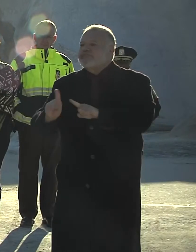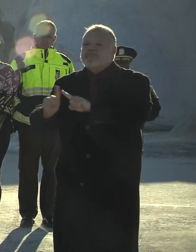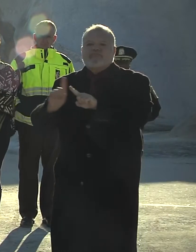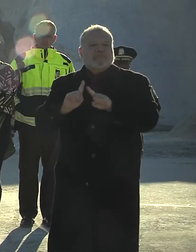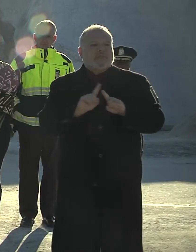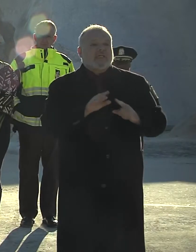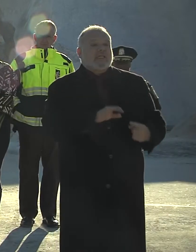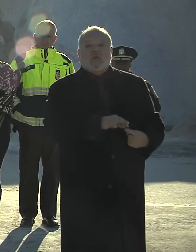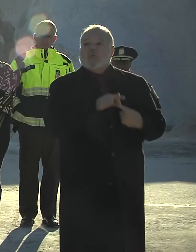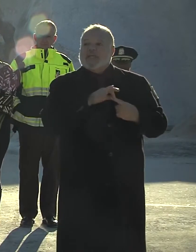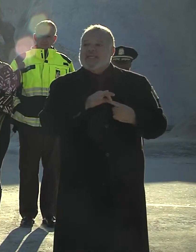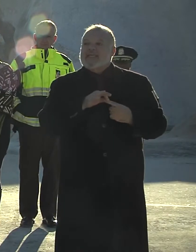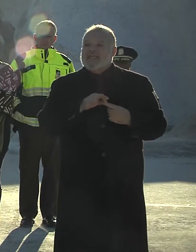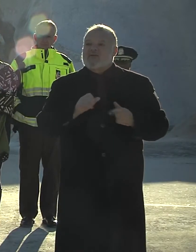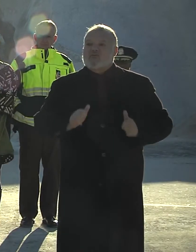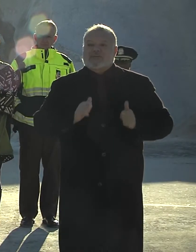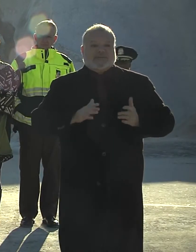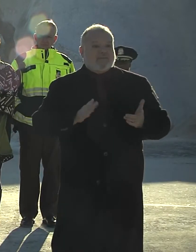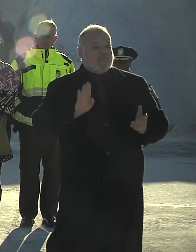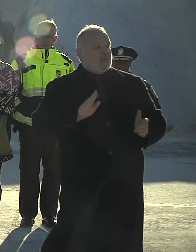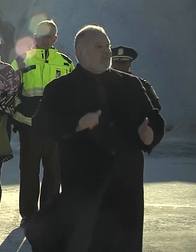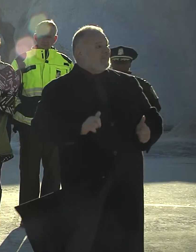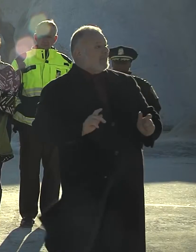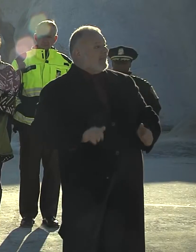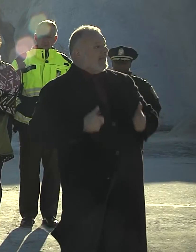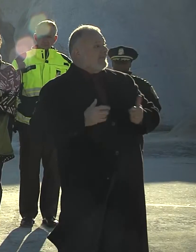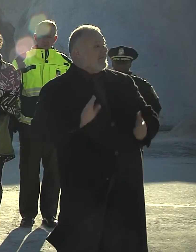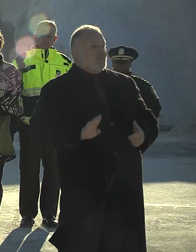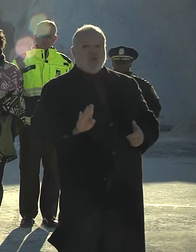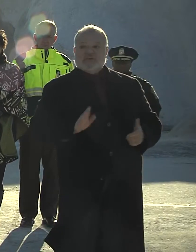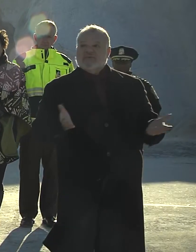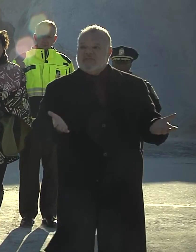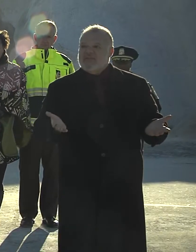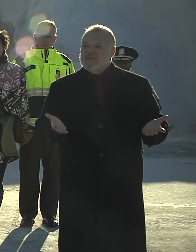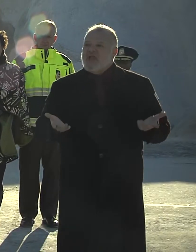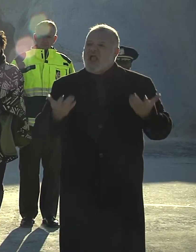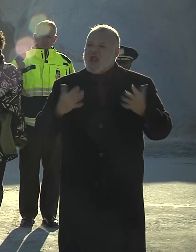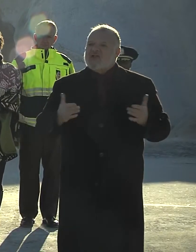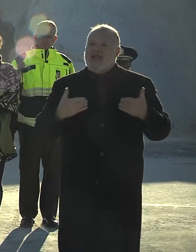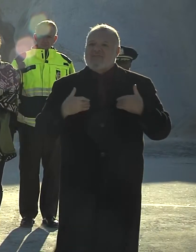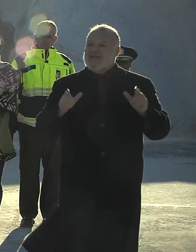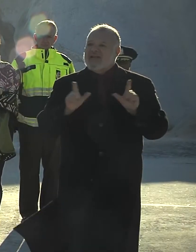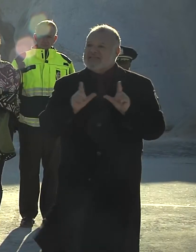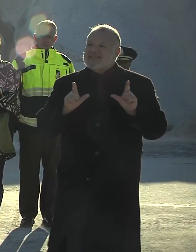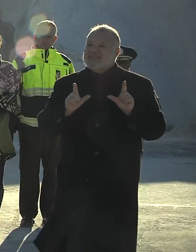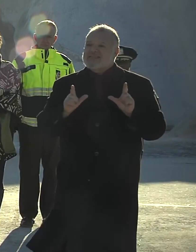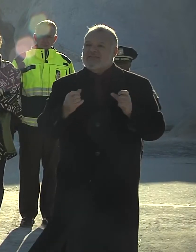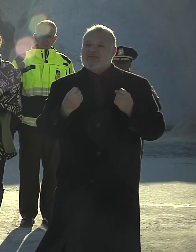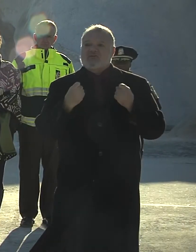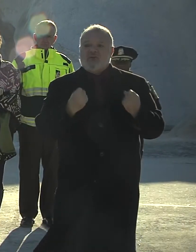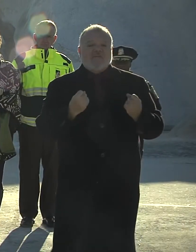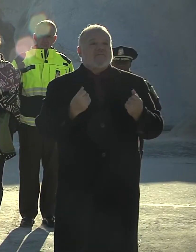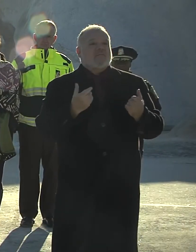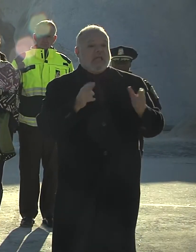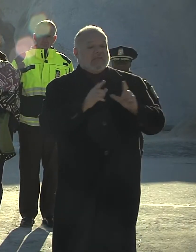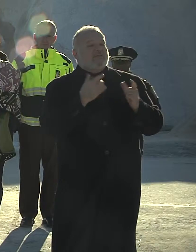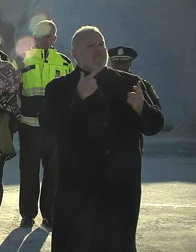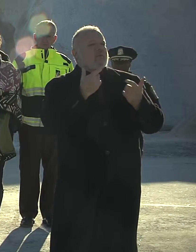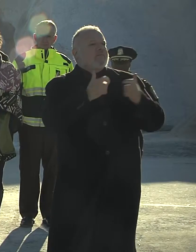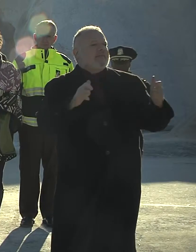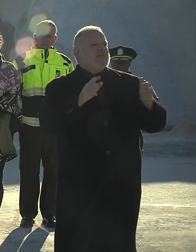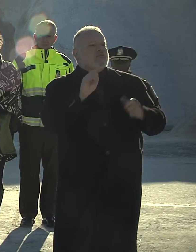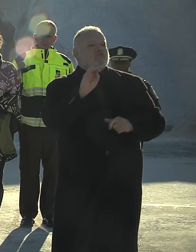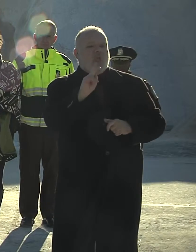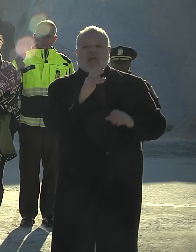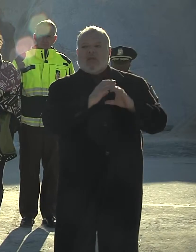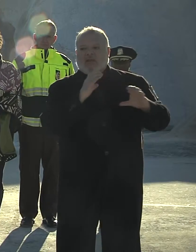for residents who might already have a CDL license to be able to navigate some of the larger equipment and vehicles here. But as we've seen on